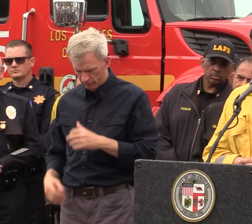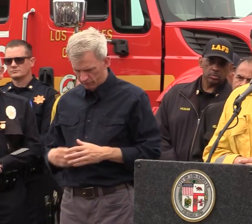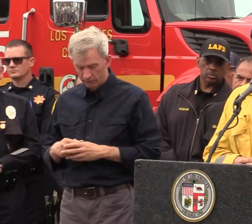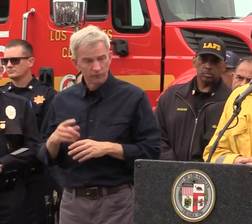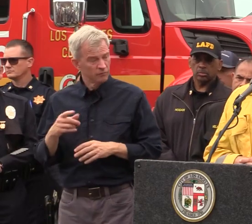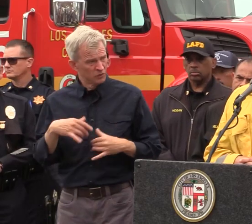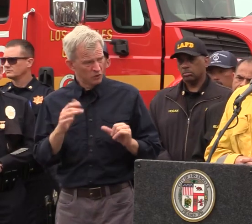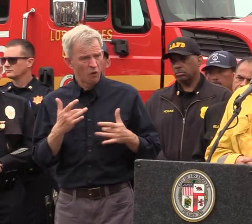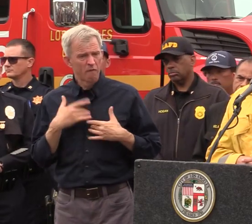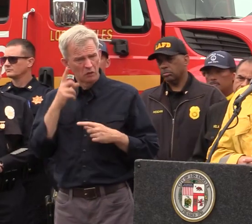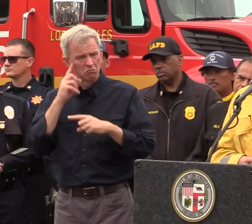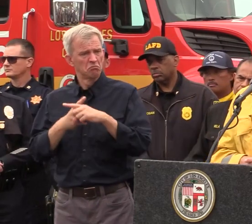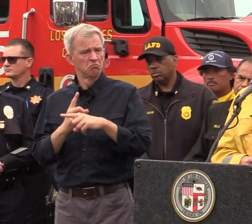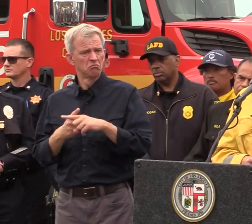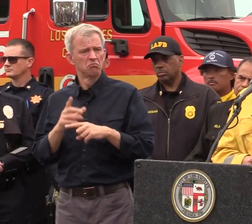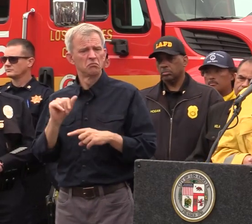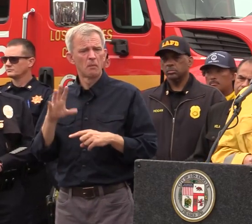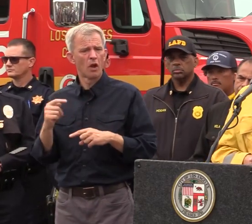of the